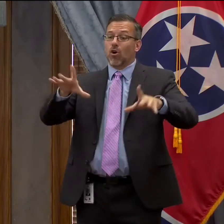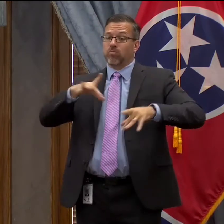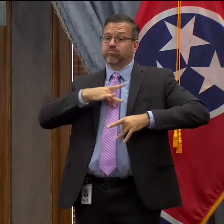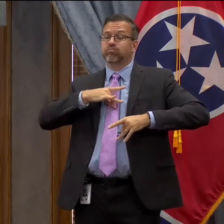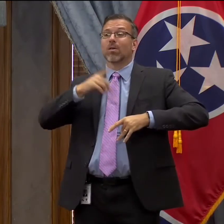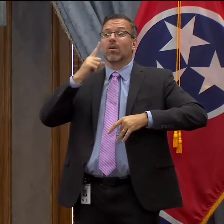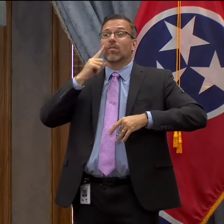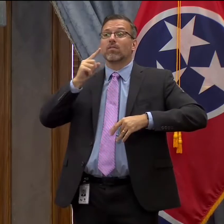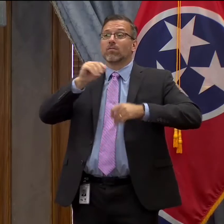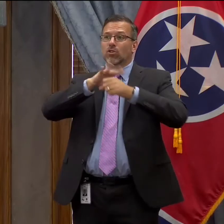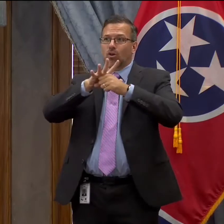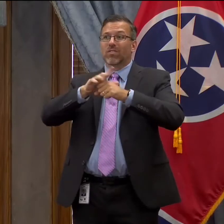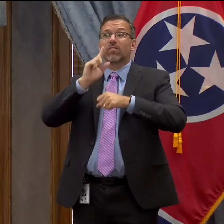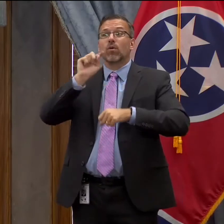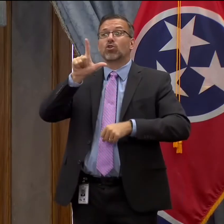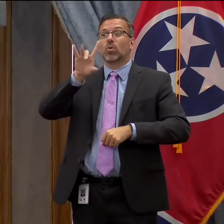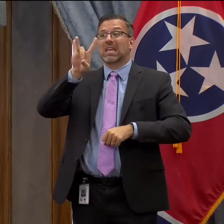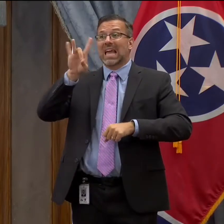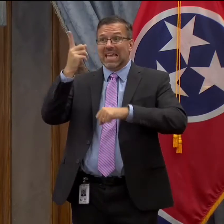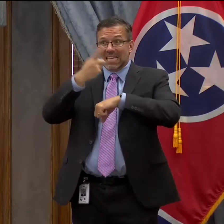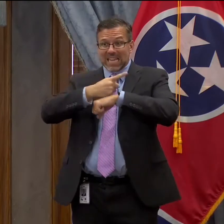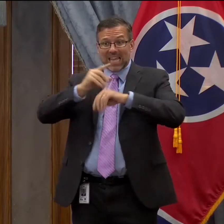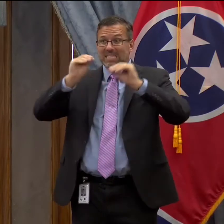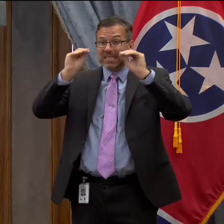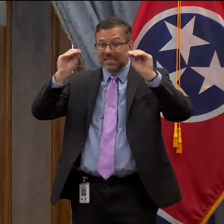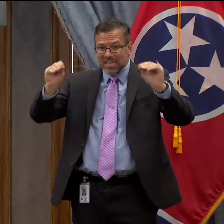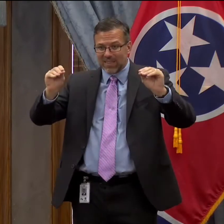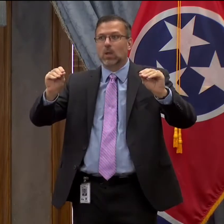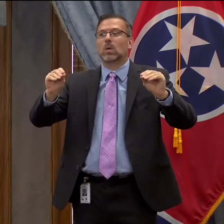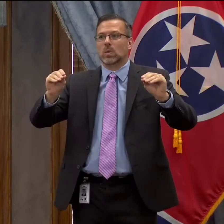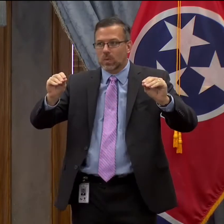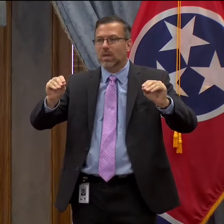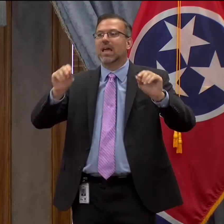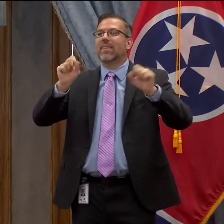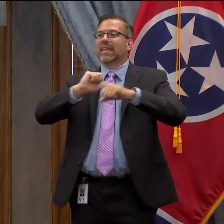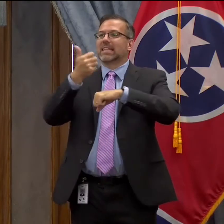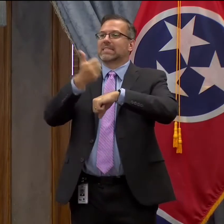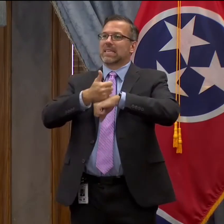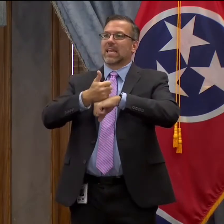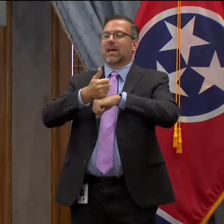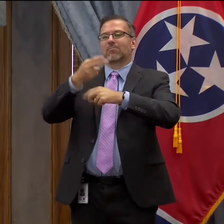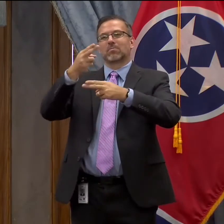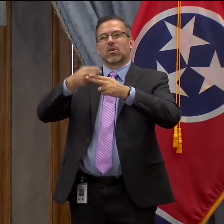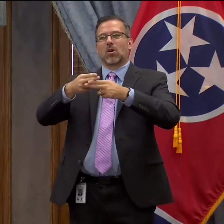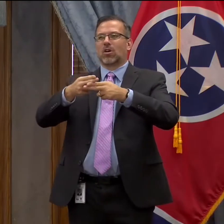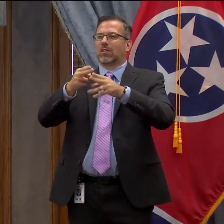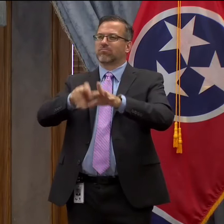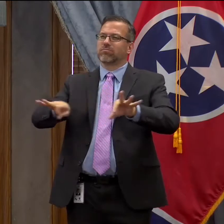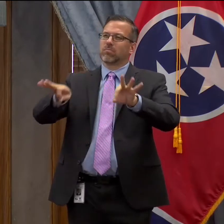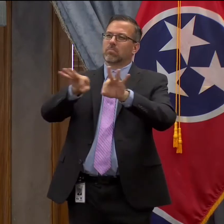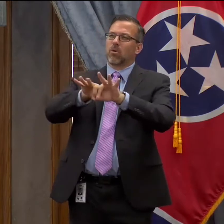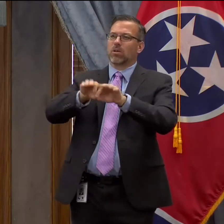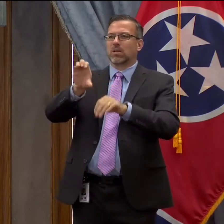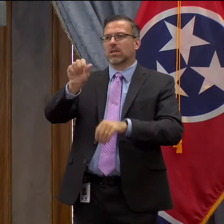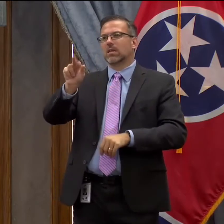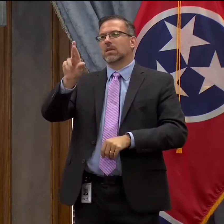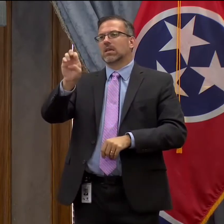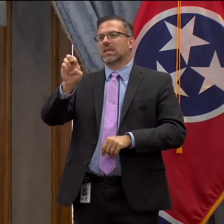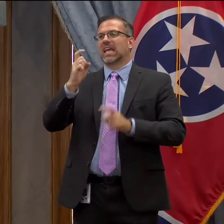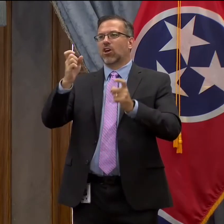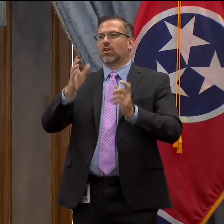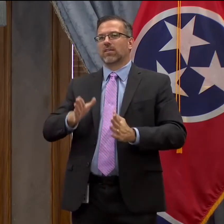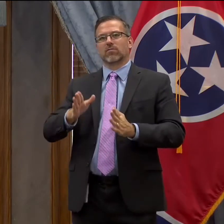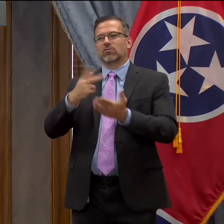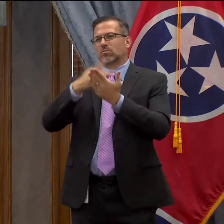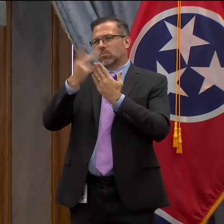additionally be allowed the benefit of offering an essential caregiver program. Essential caregivers are designated individuals